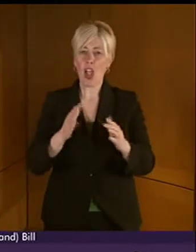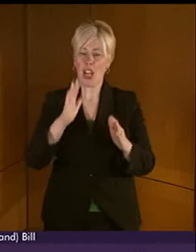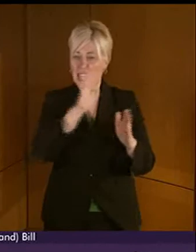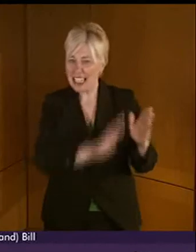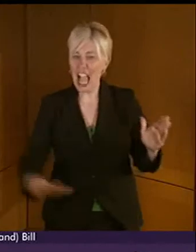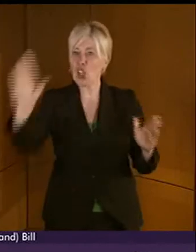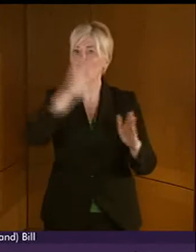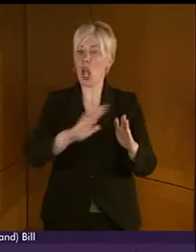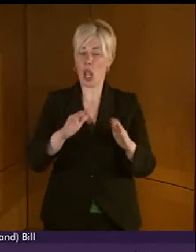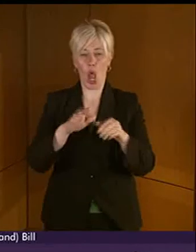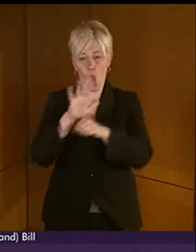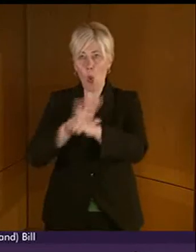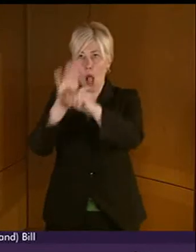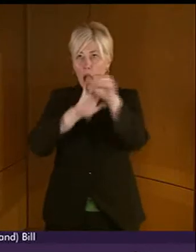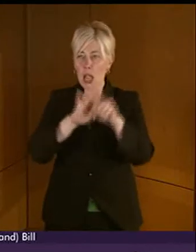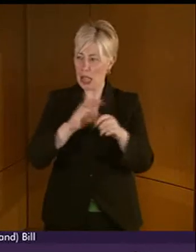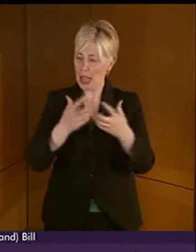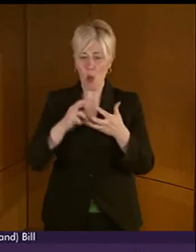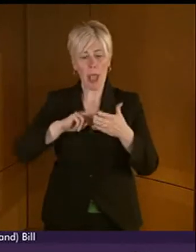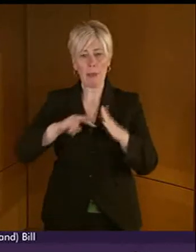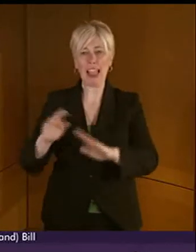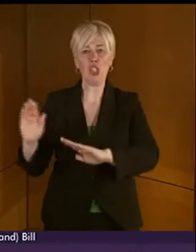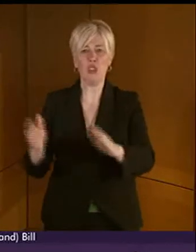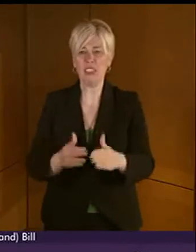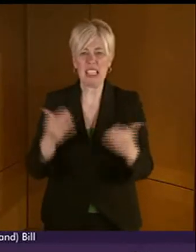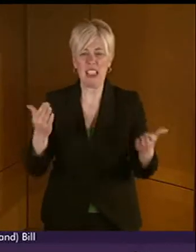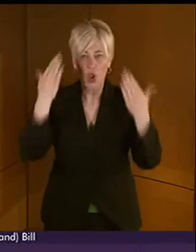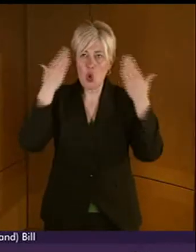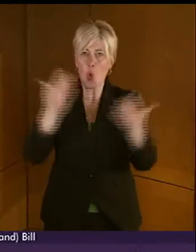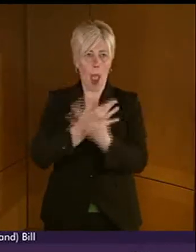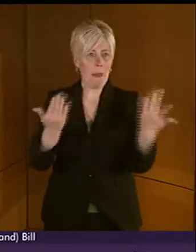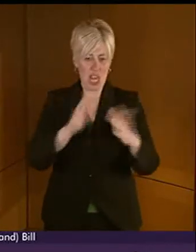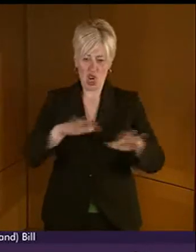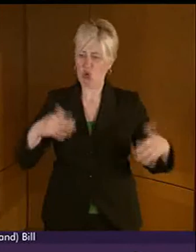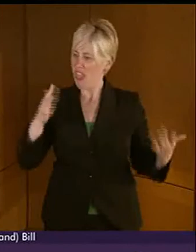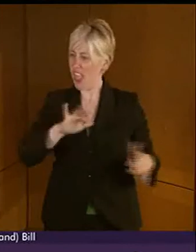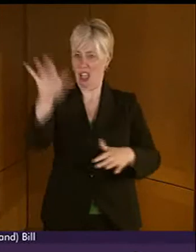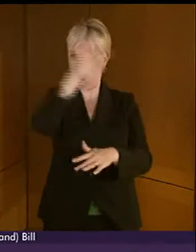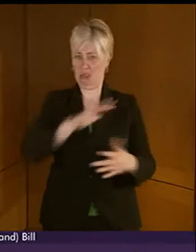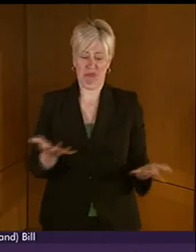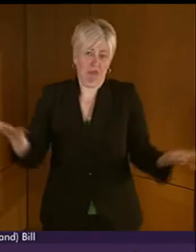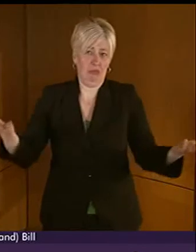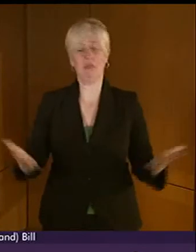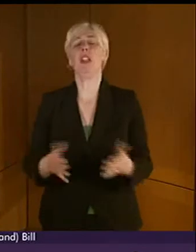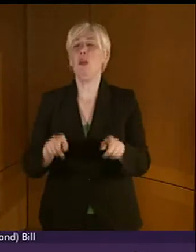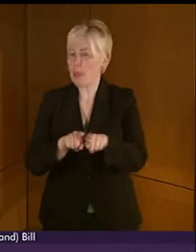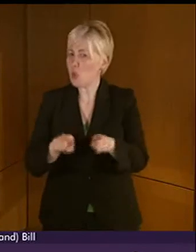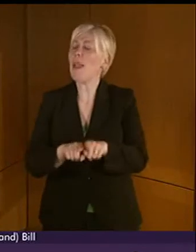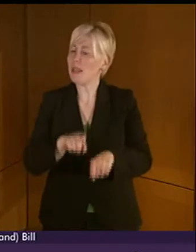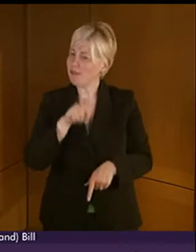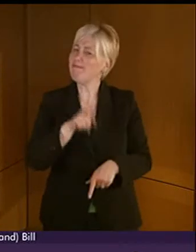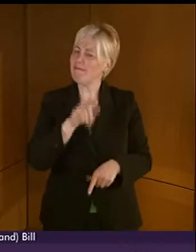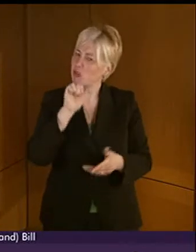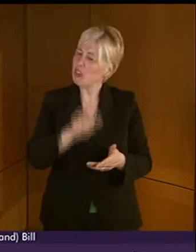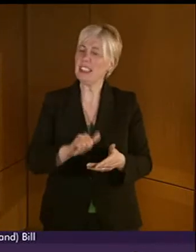government to effectively plan service delivery. I think that's fair. They also make a good point that a large